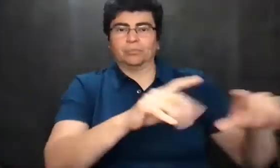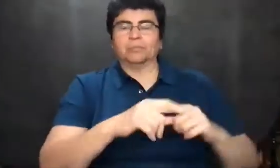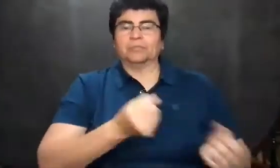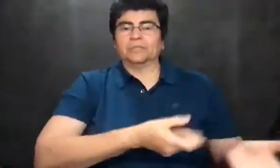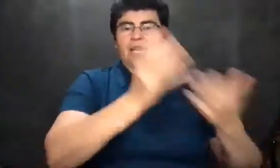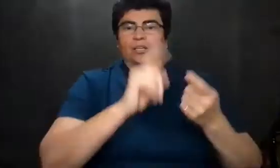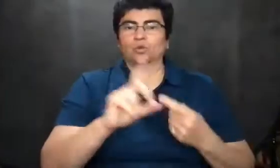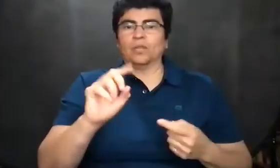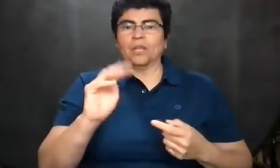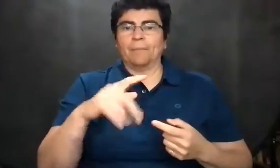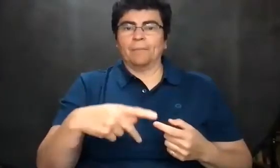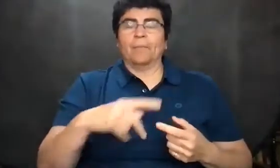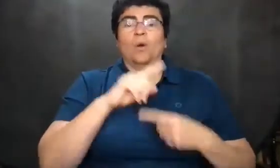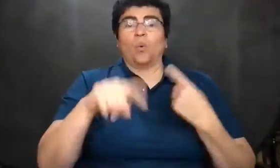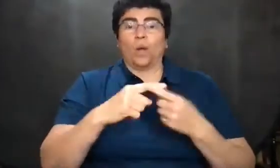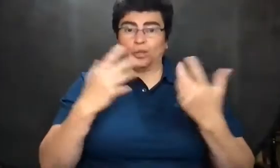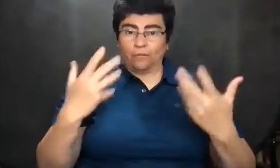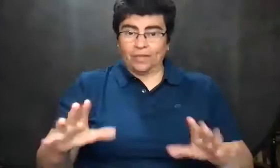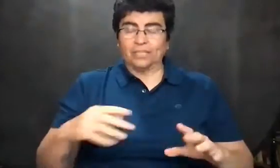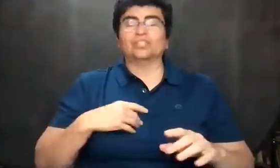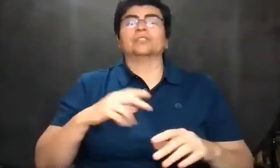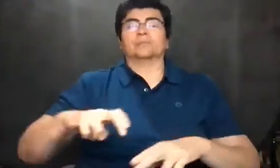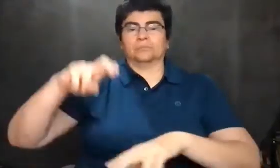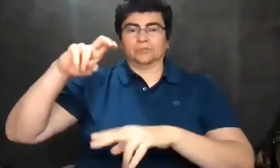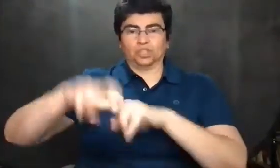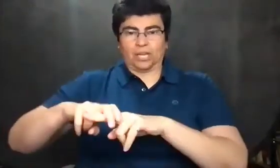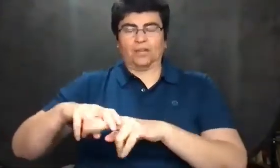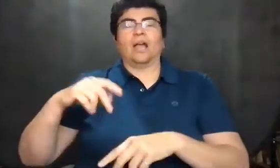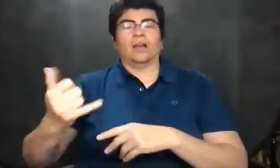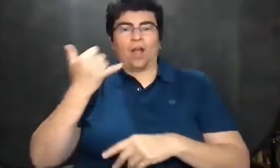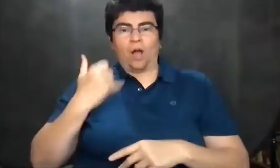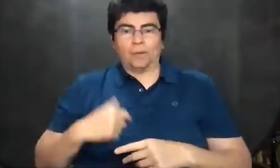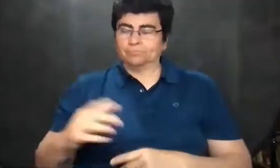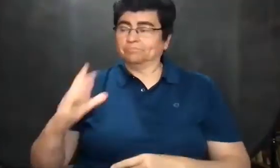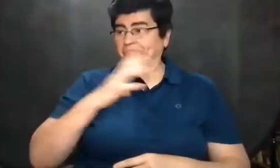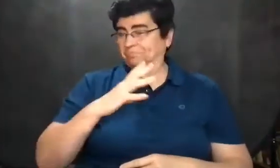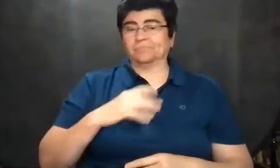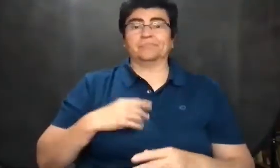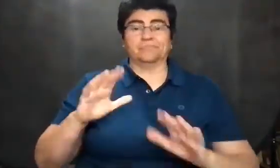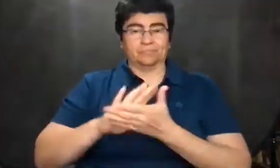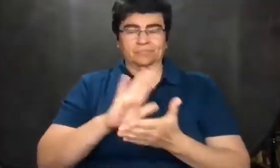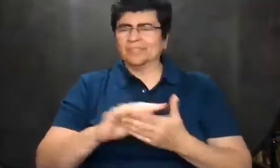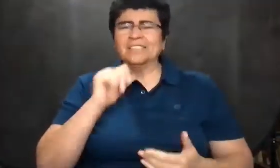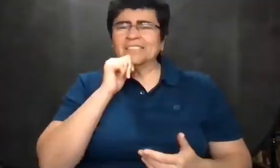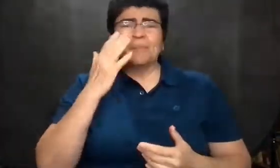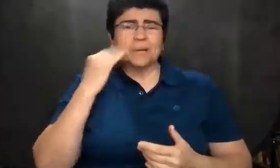done, put a chair in that 3 feet and call me. And I did that, and I didn't do it because I was happy. I did it because I was